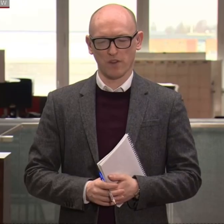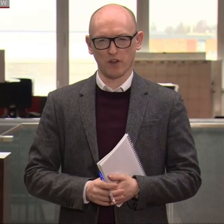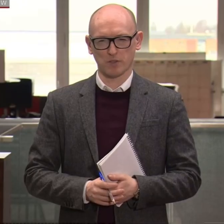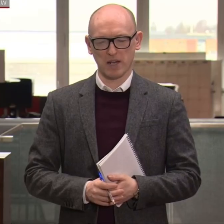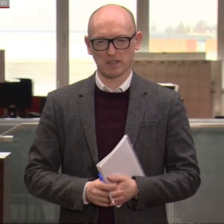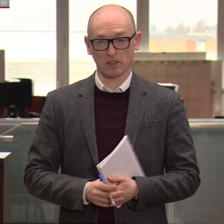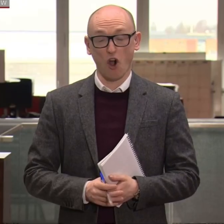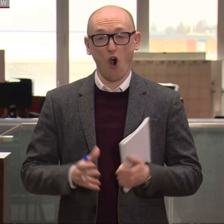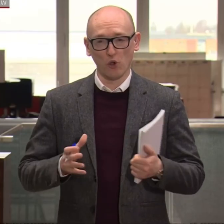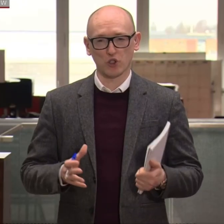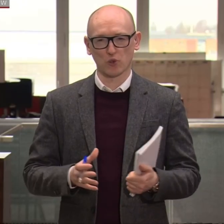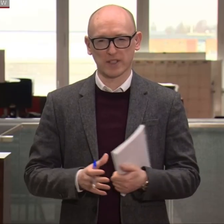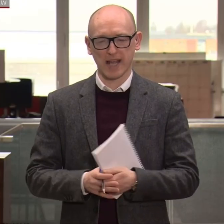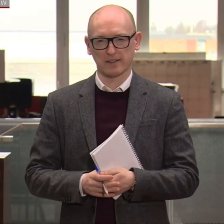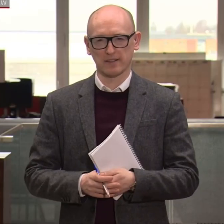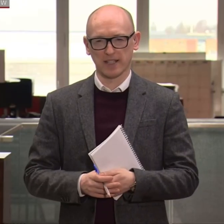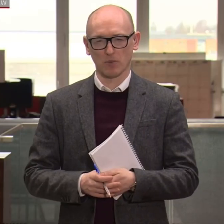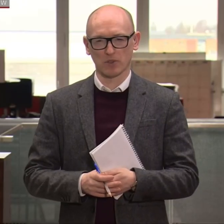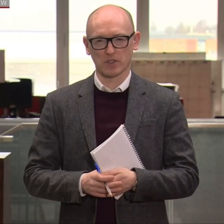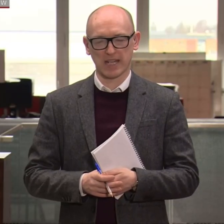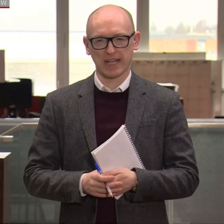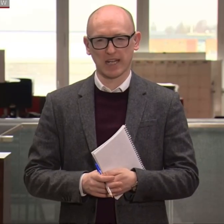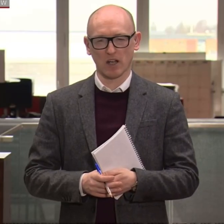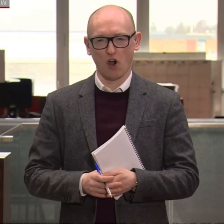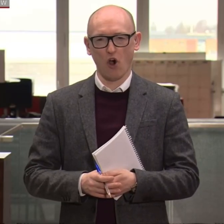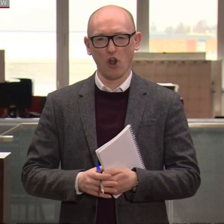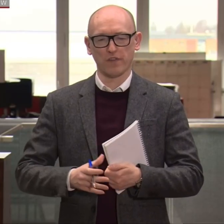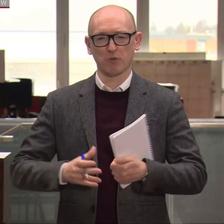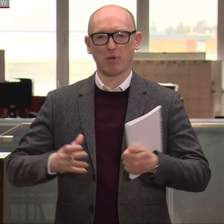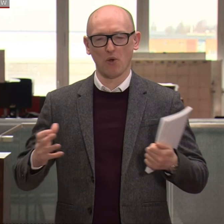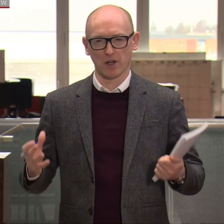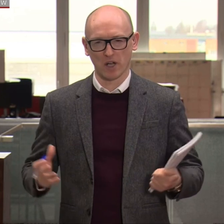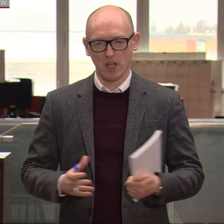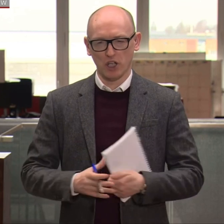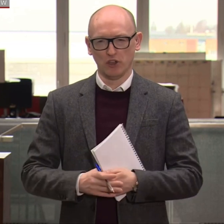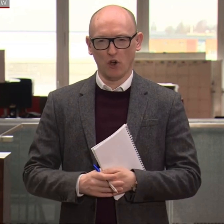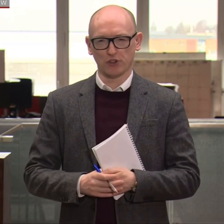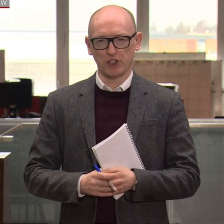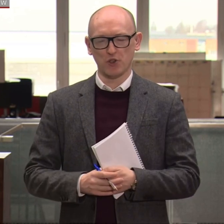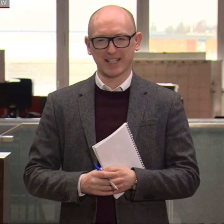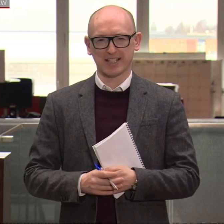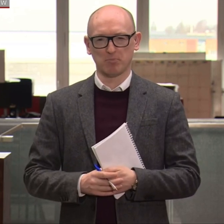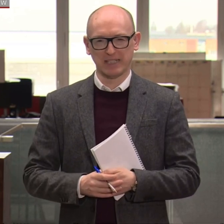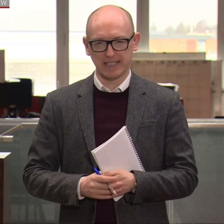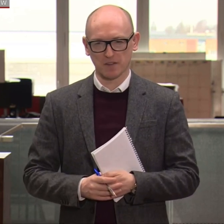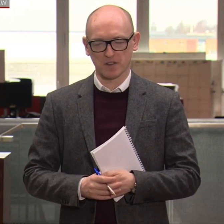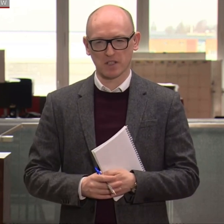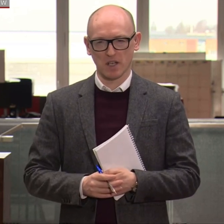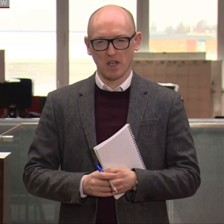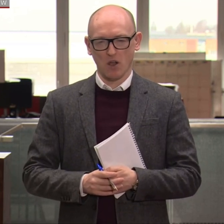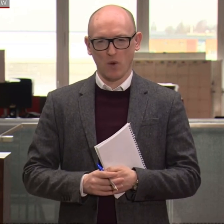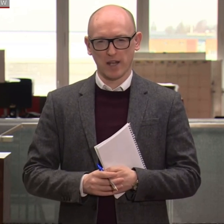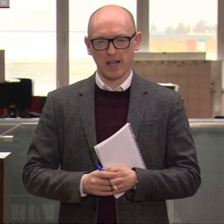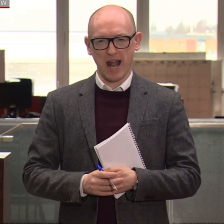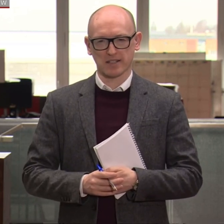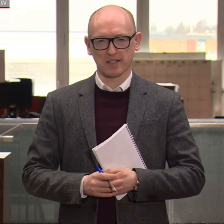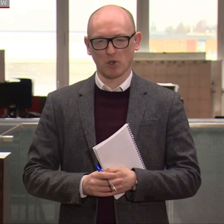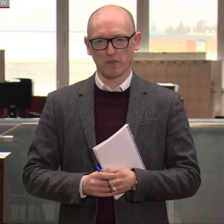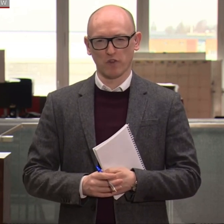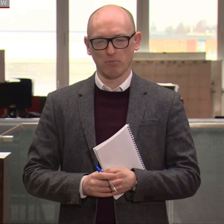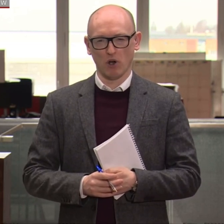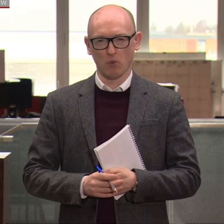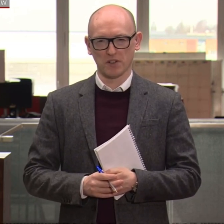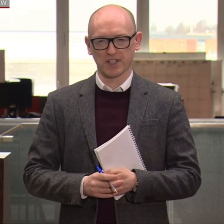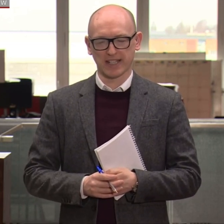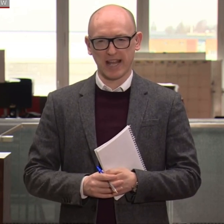Now, the First Minister also said today it was taking her all of her power not to use expletives when asked